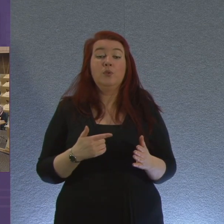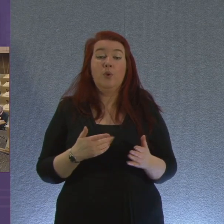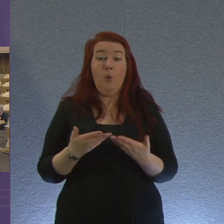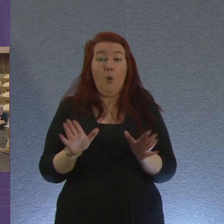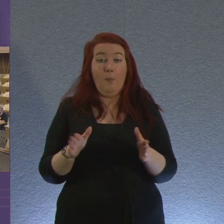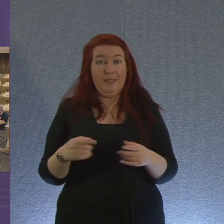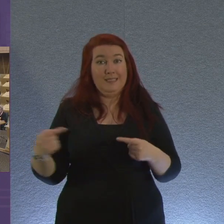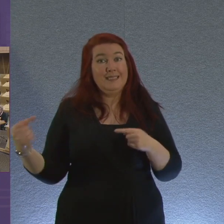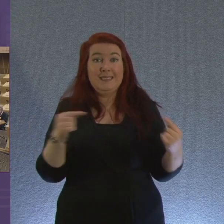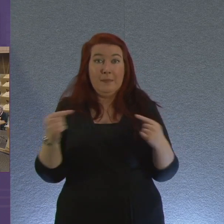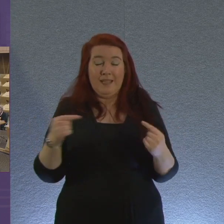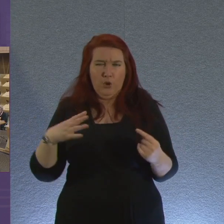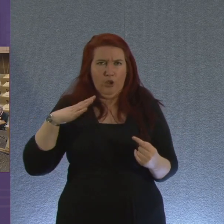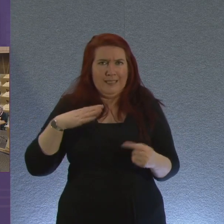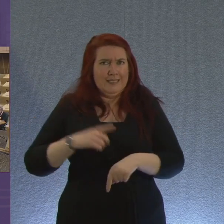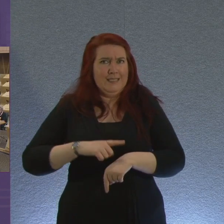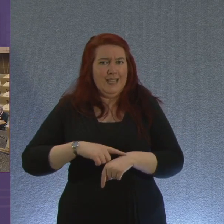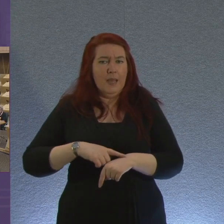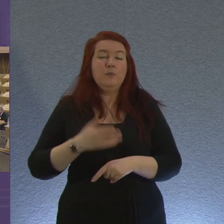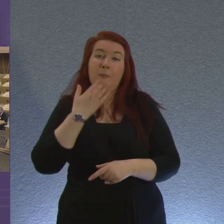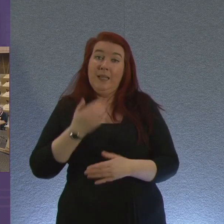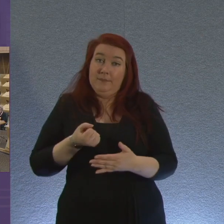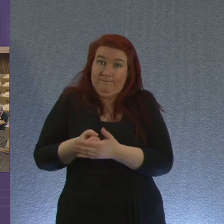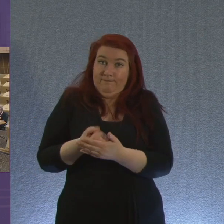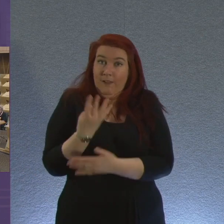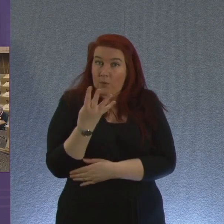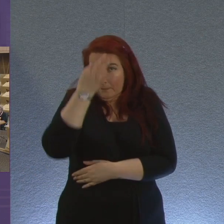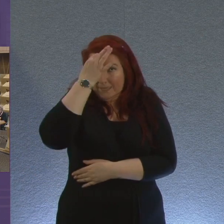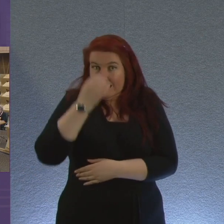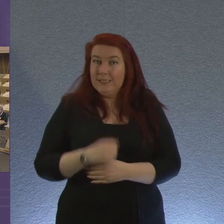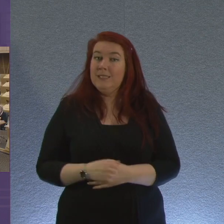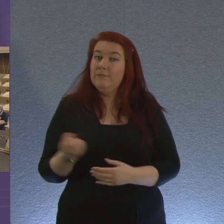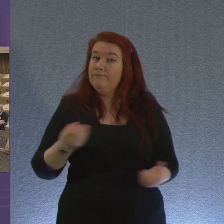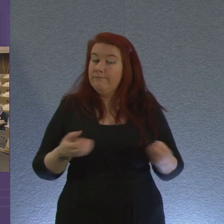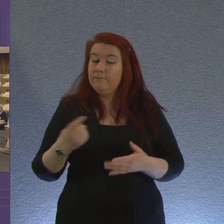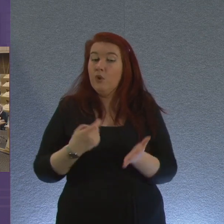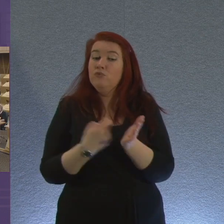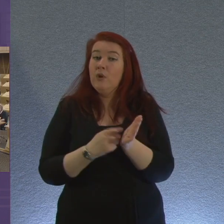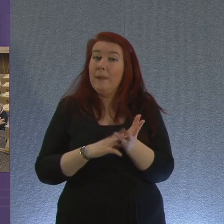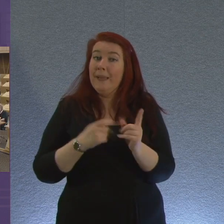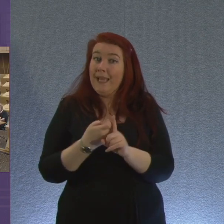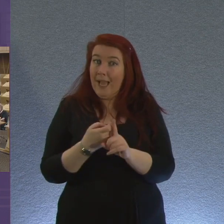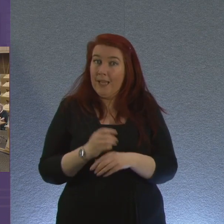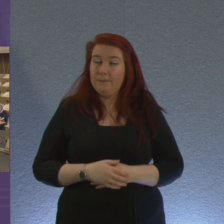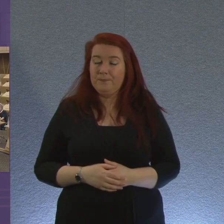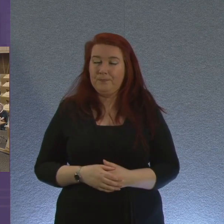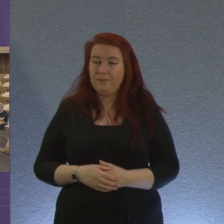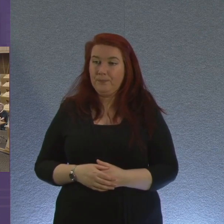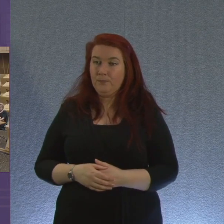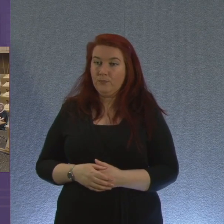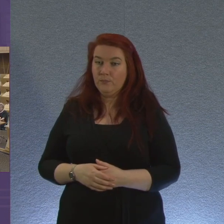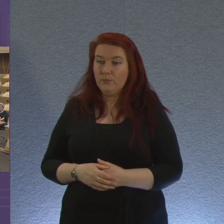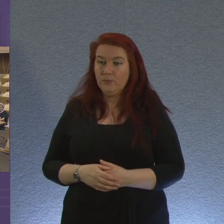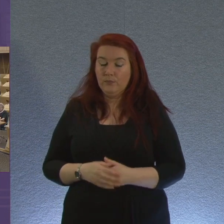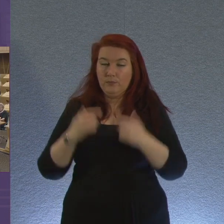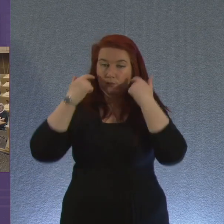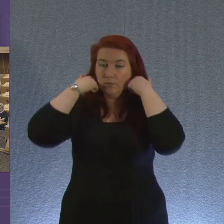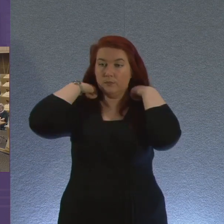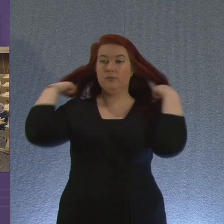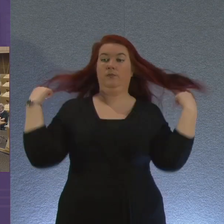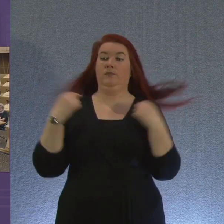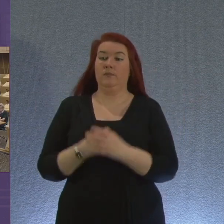short of time, so if you could come in at under 4 minutes, that'd be appreciated. Rona Mcguire, followed by Graham Simpson. Thank you, Presiding